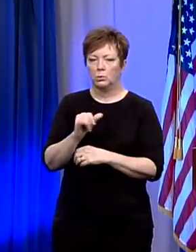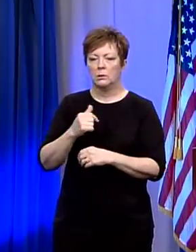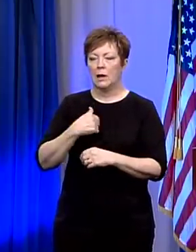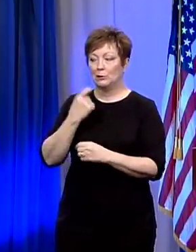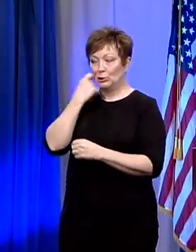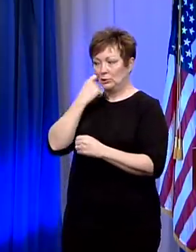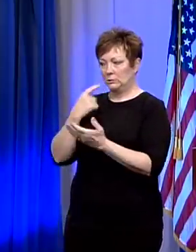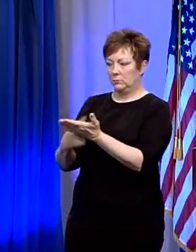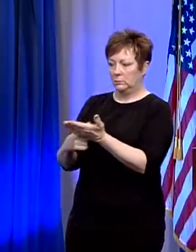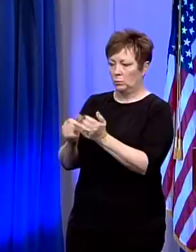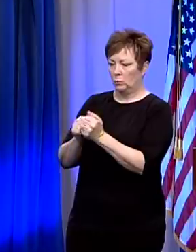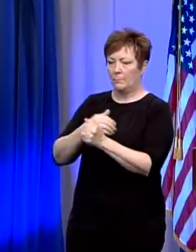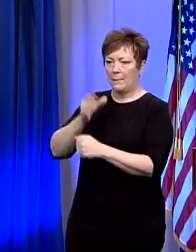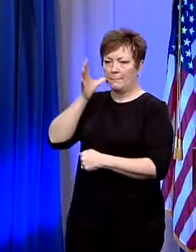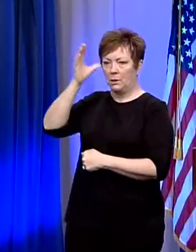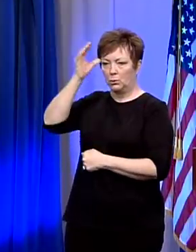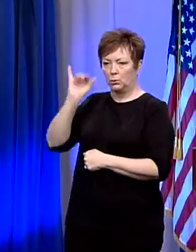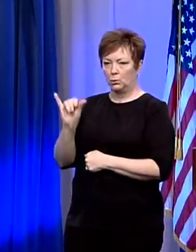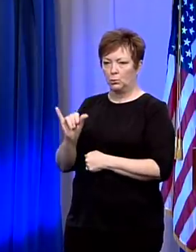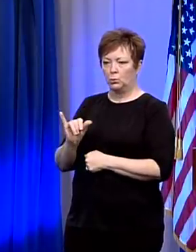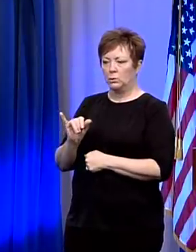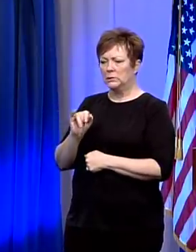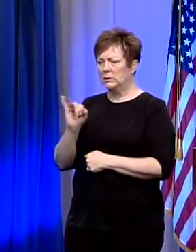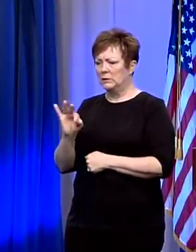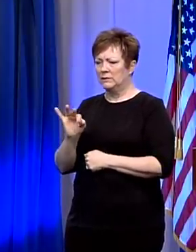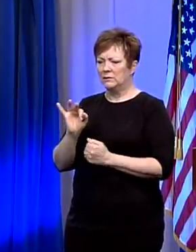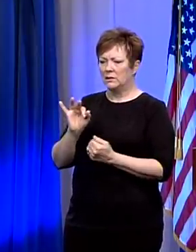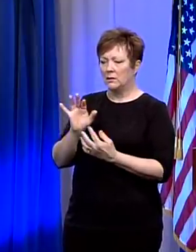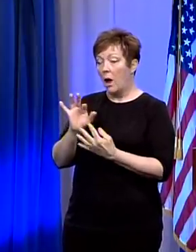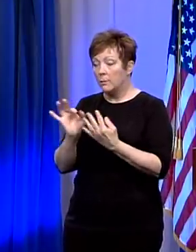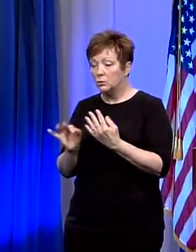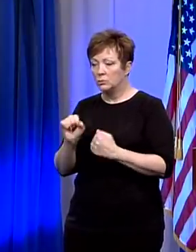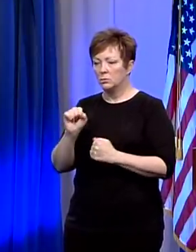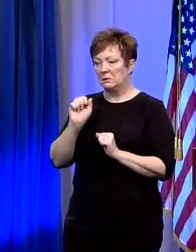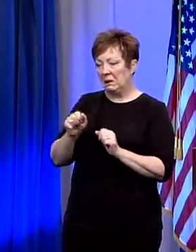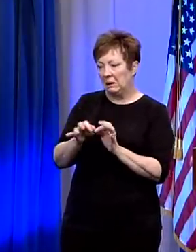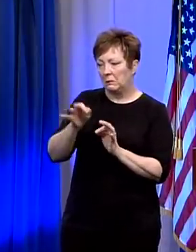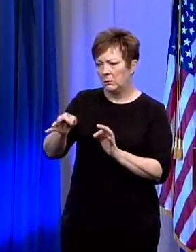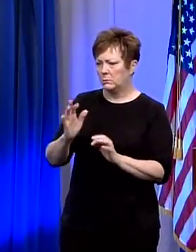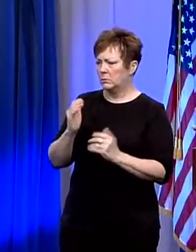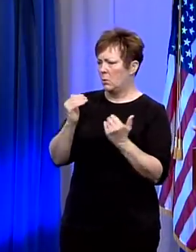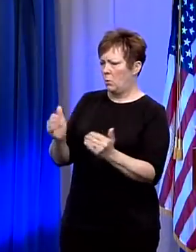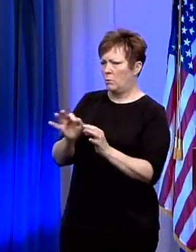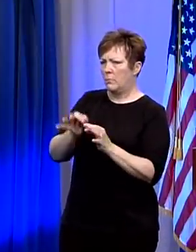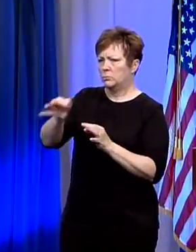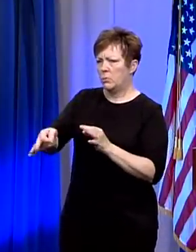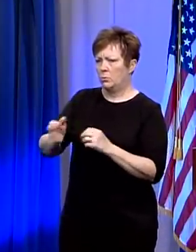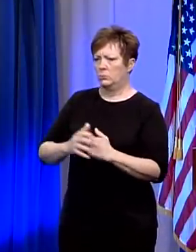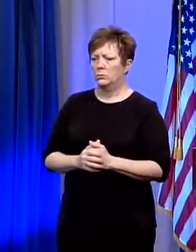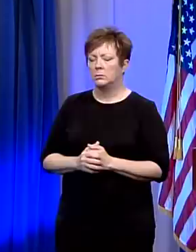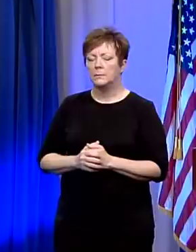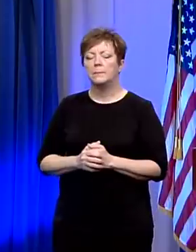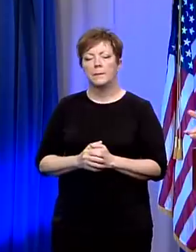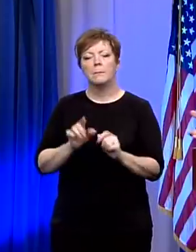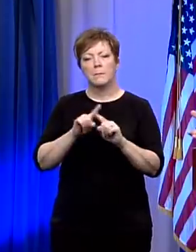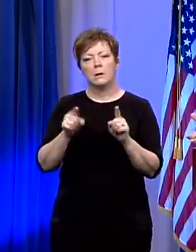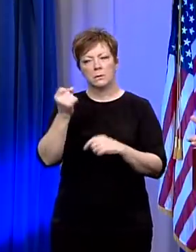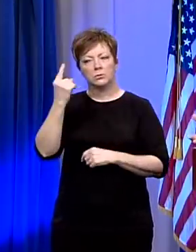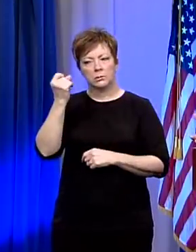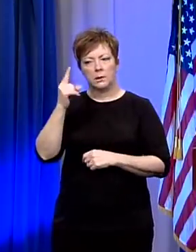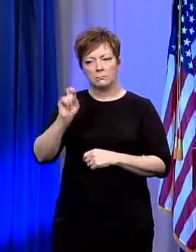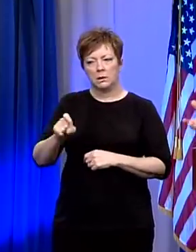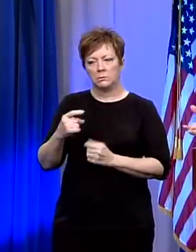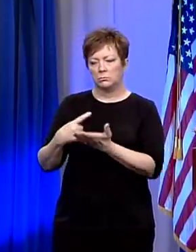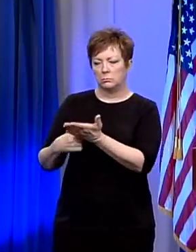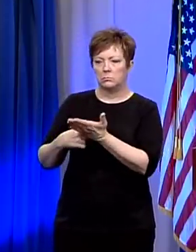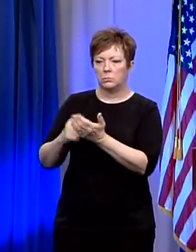this week about visits that would be considered optional for them, and so I think that's a conversation that a person would want want to have